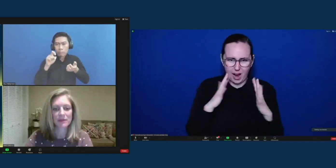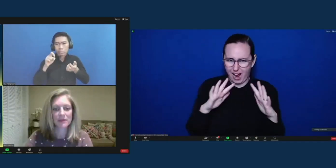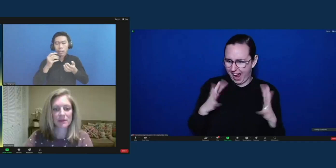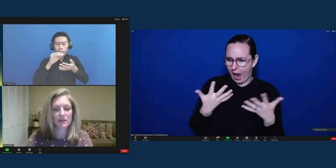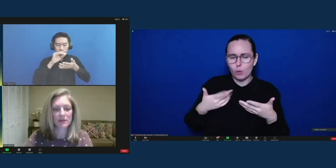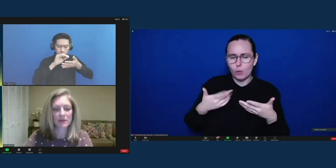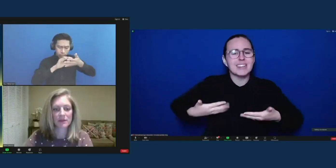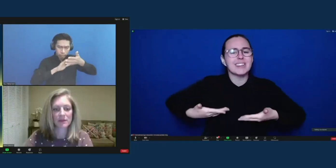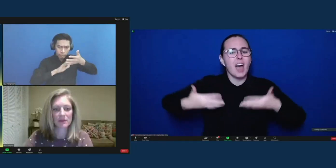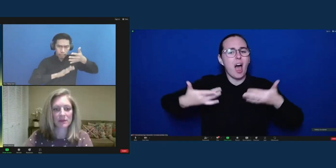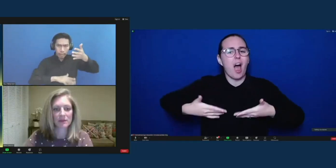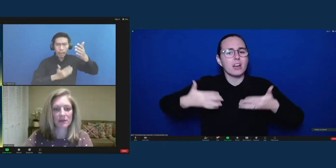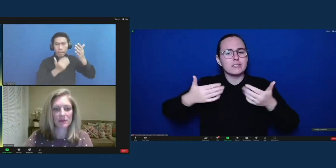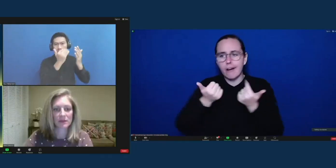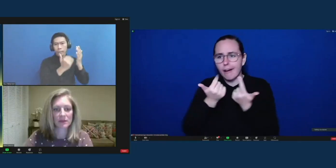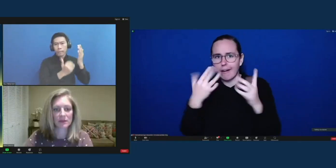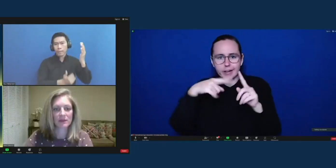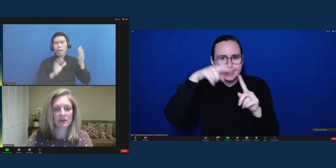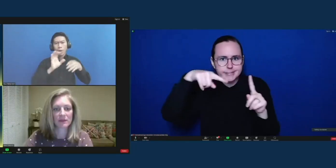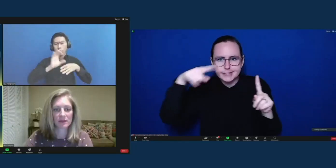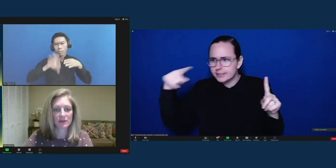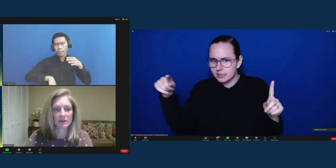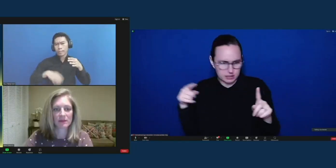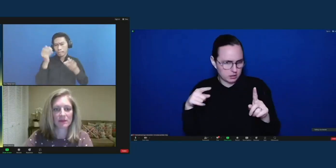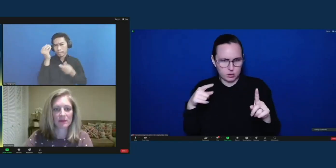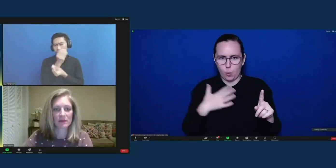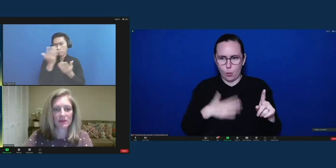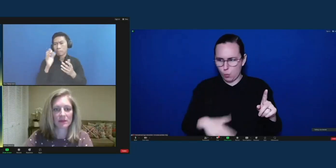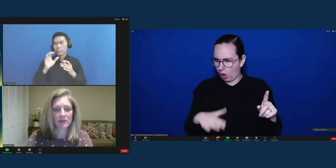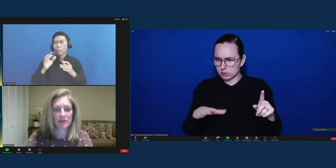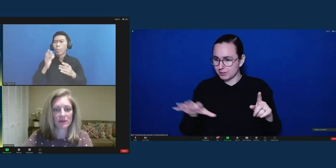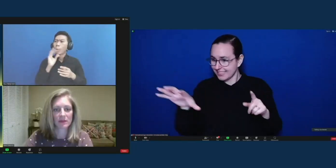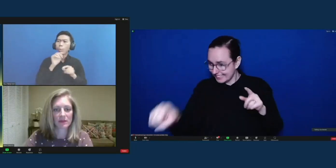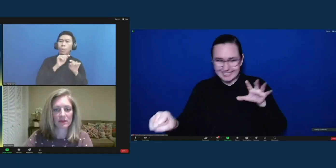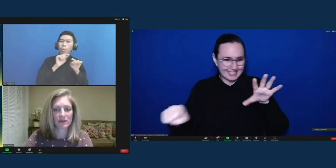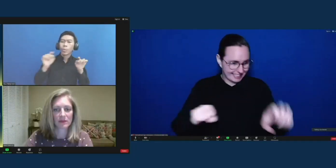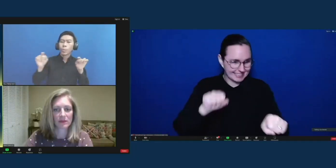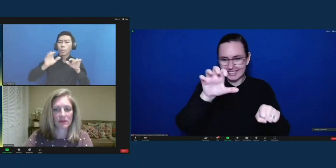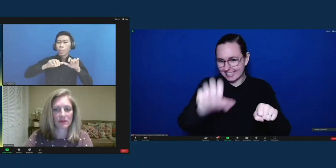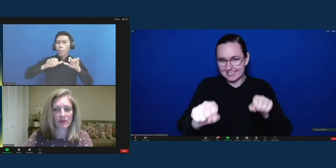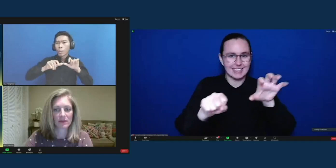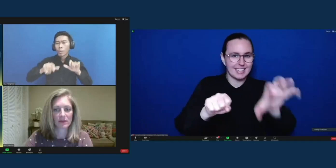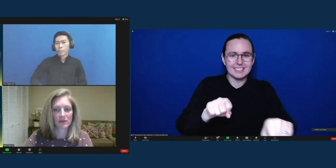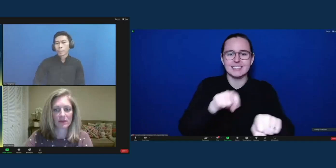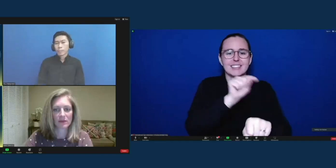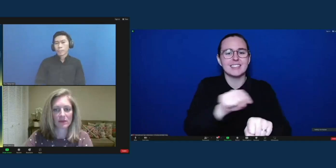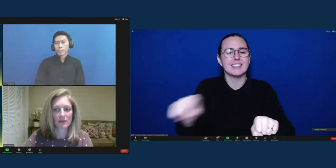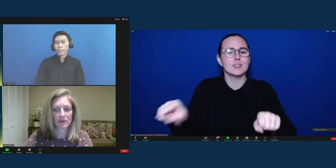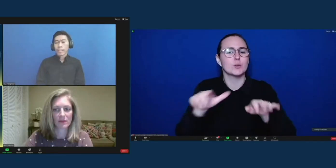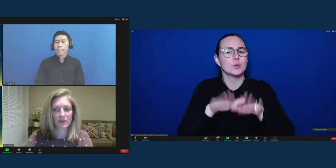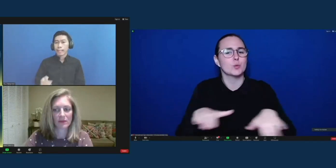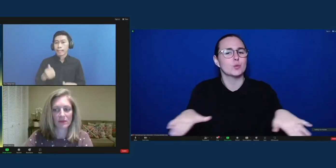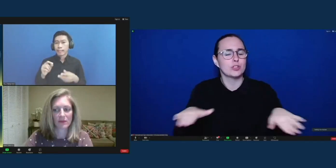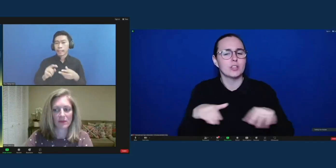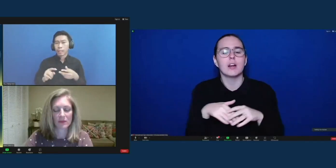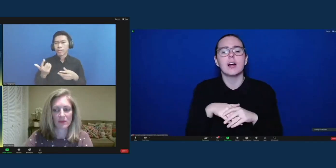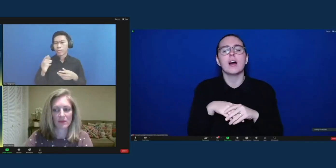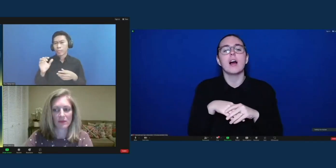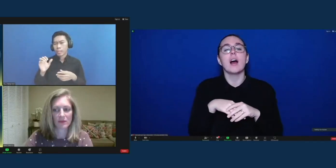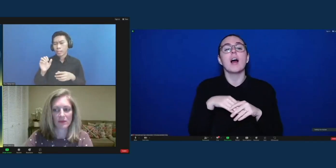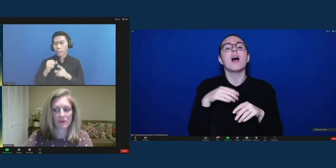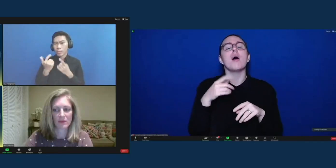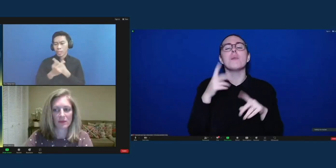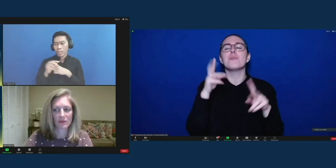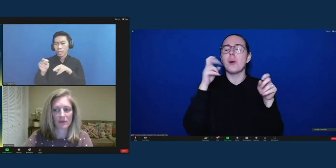children's disability. Another is regards to social norms, because people with this,